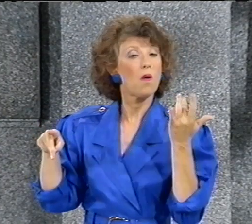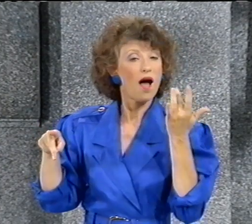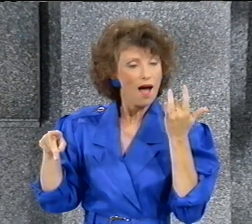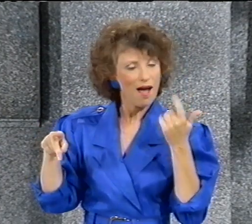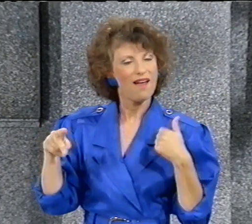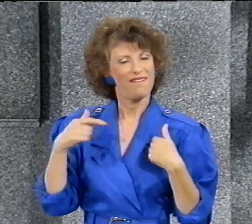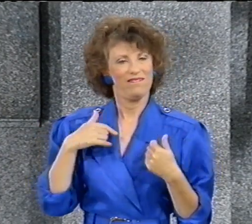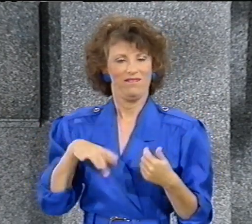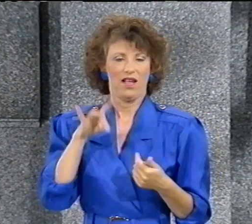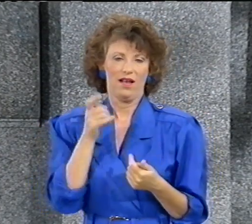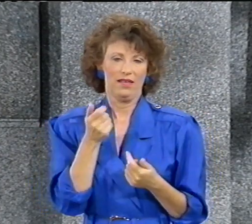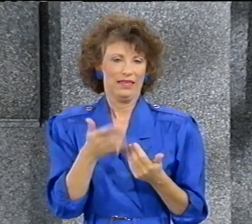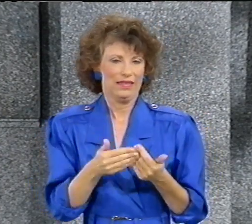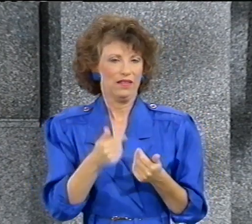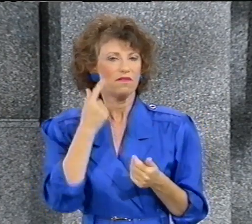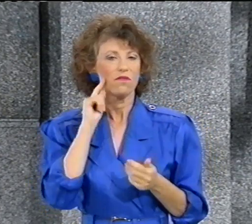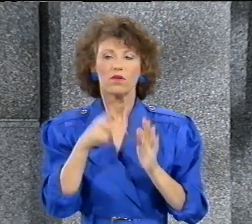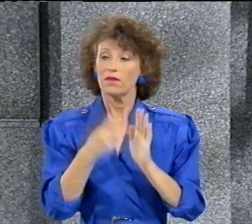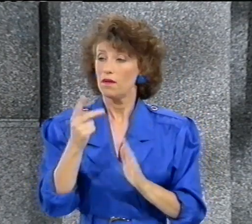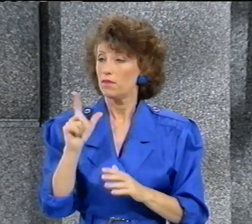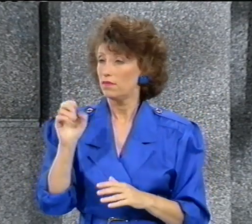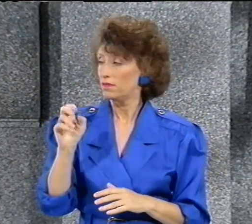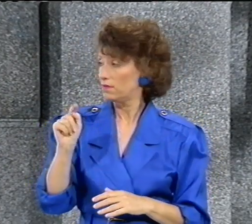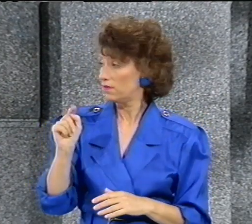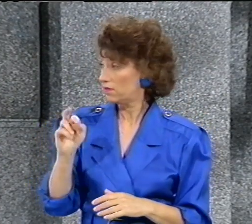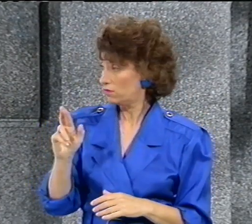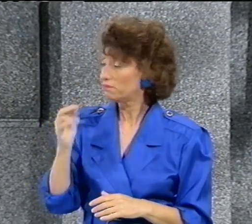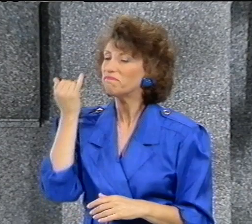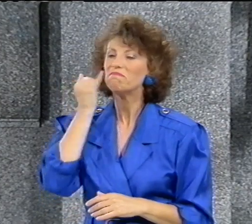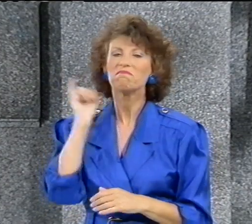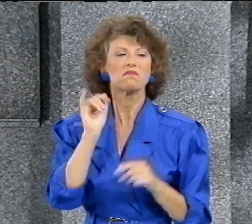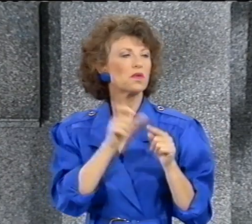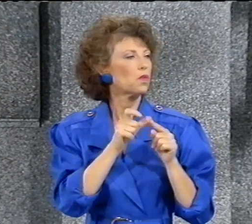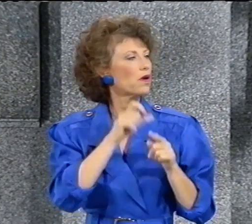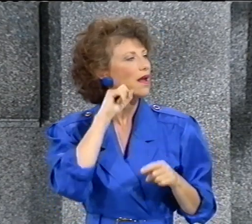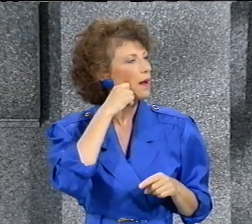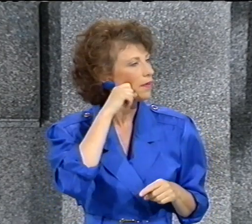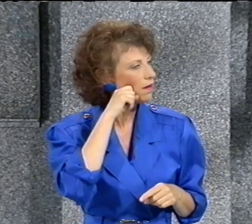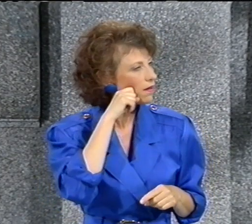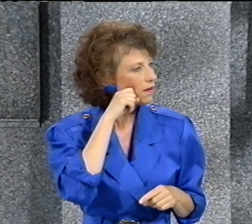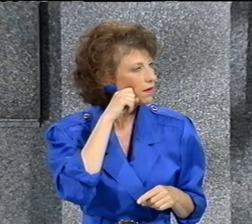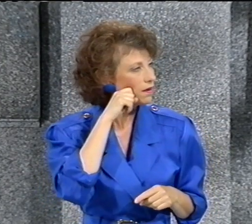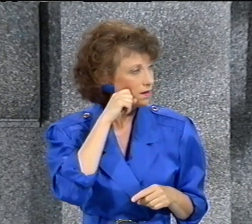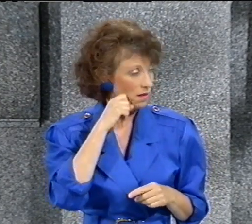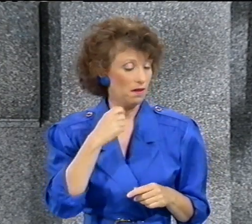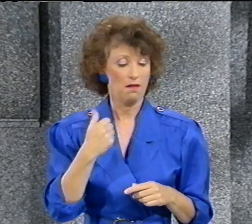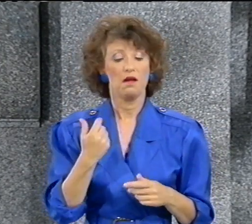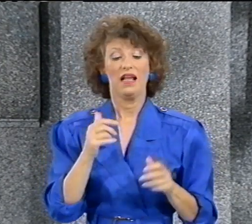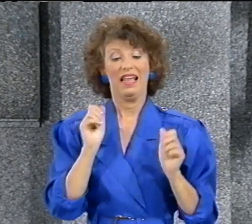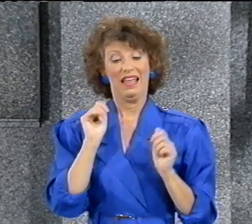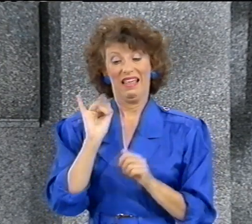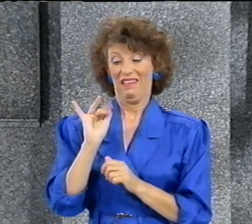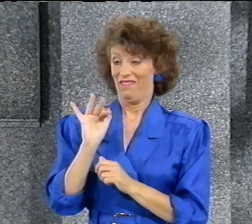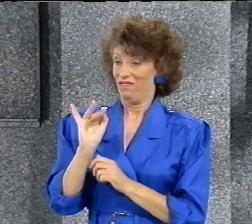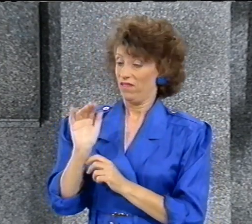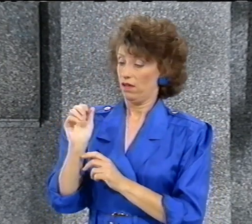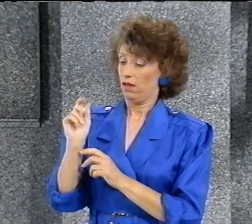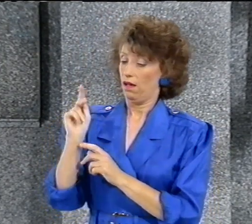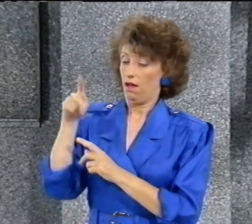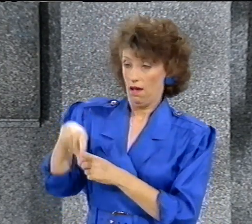that's a little easier for making double letters. Let's take a look again at the word apple. If you make